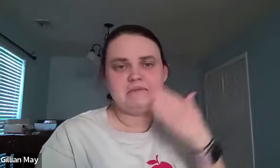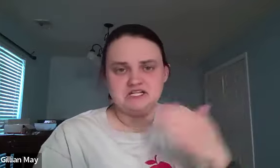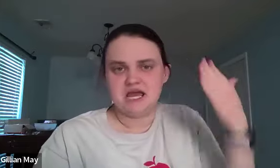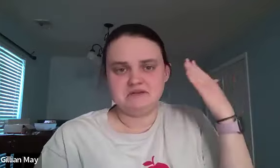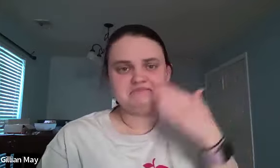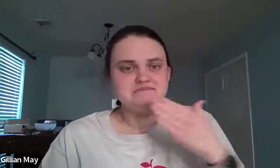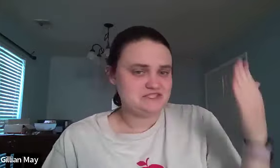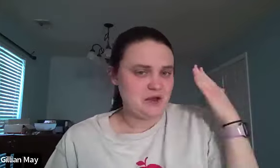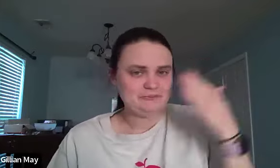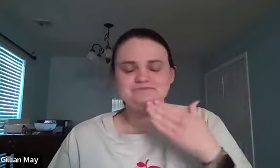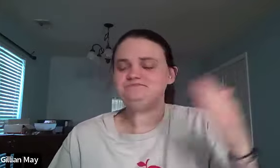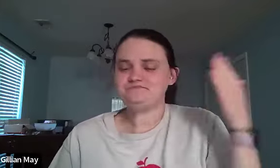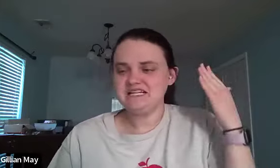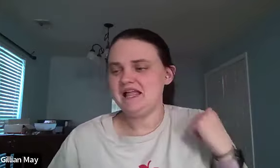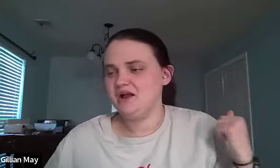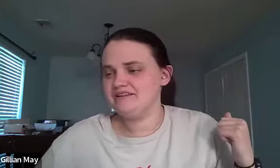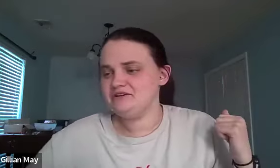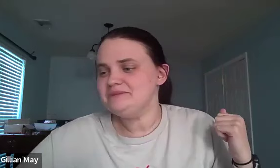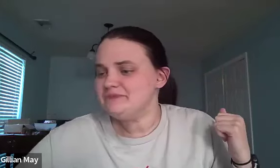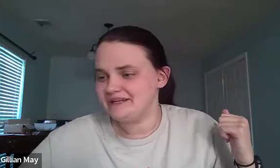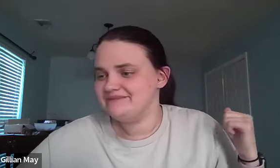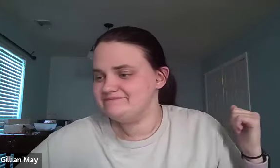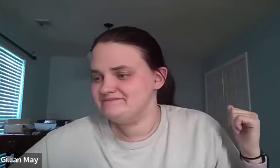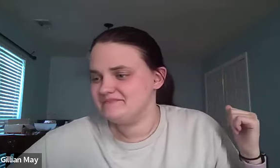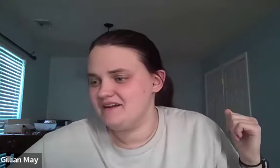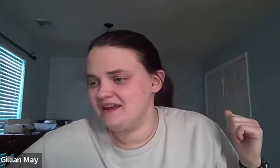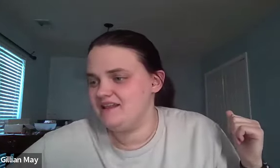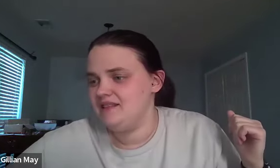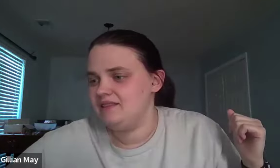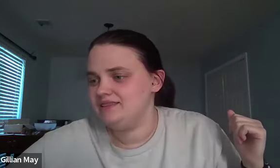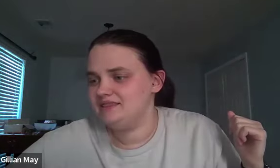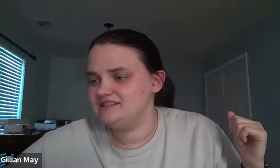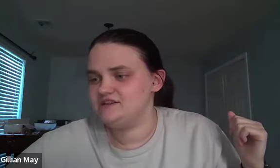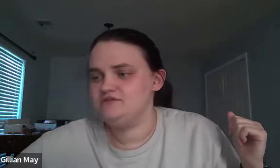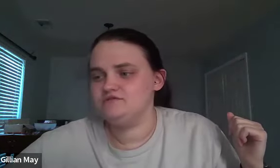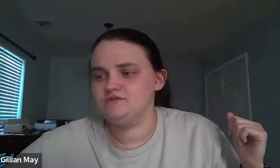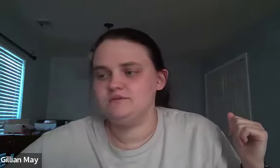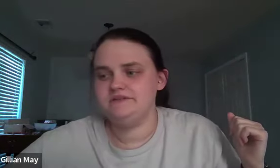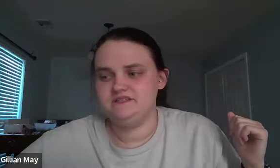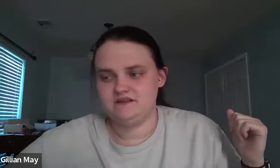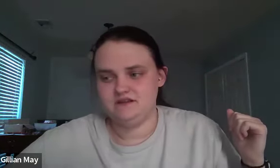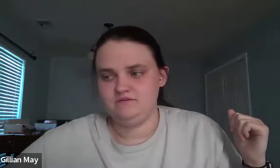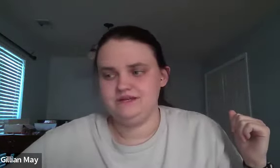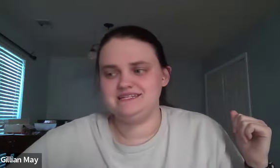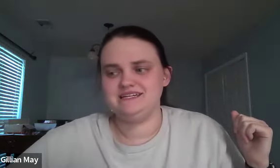much happening. So our little good morning. All right, let's go through what we've done. We